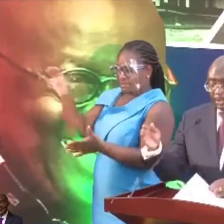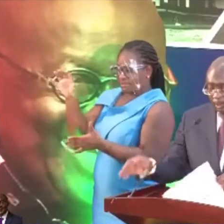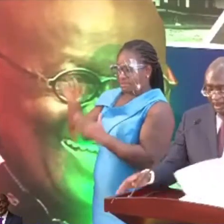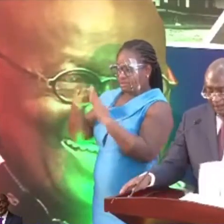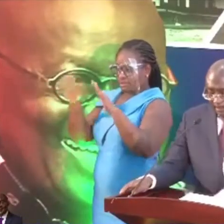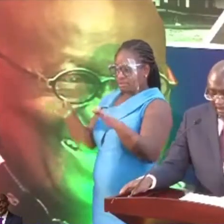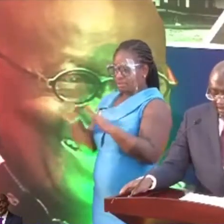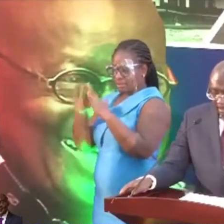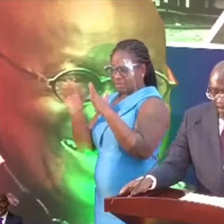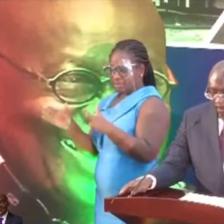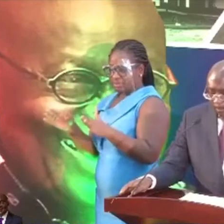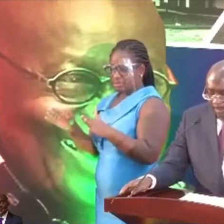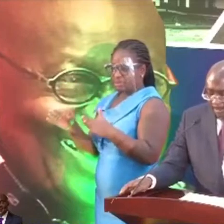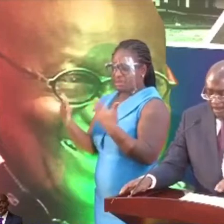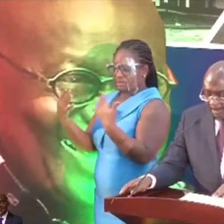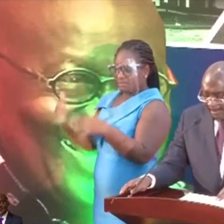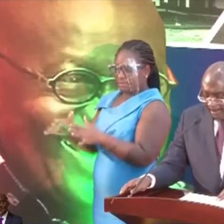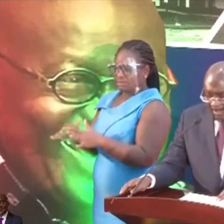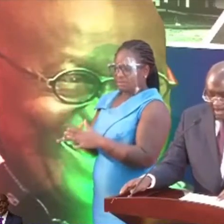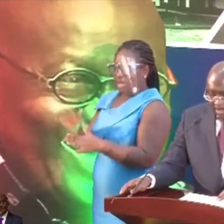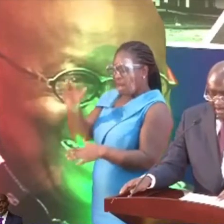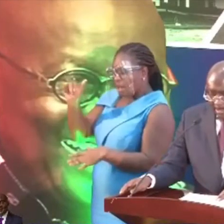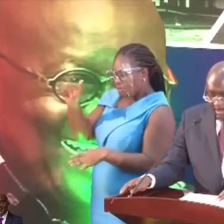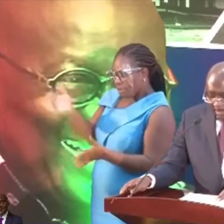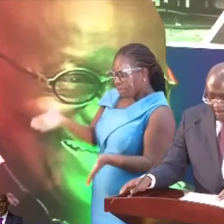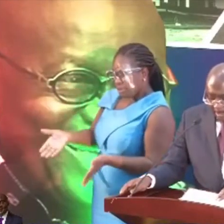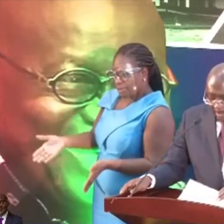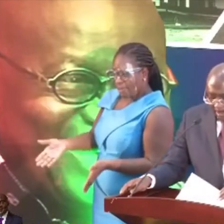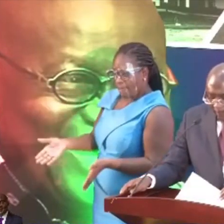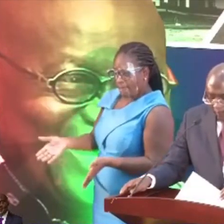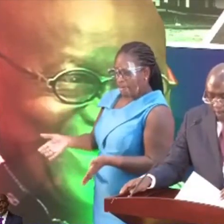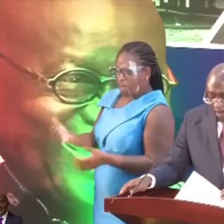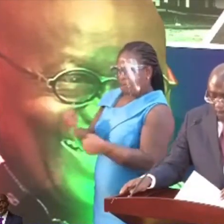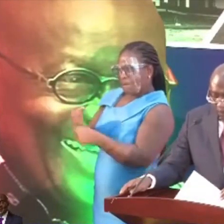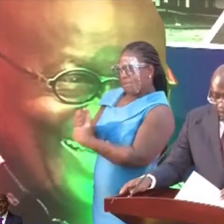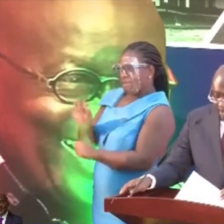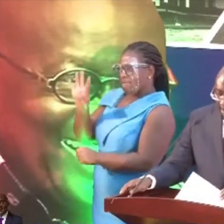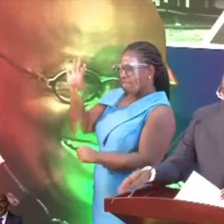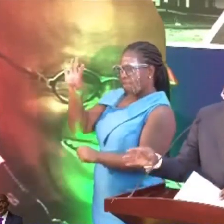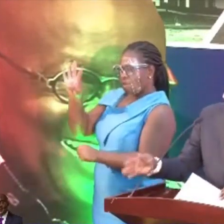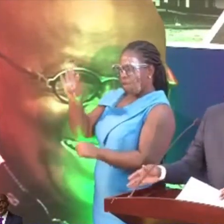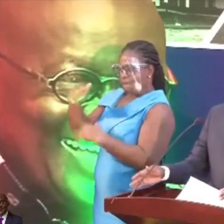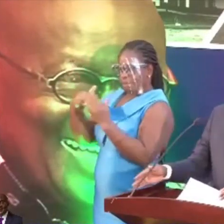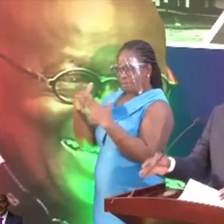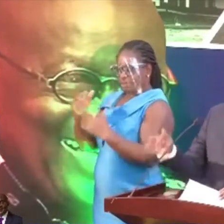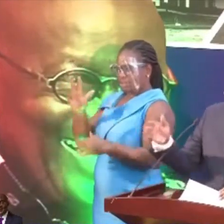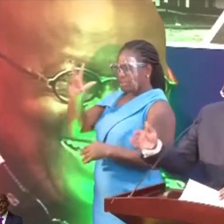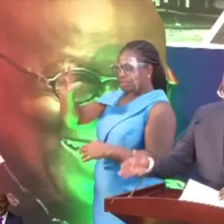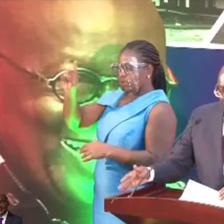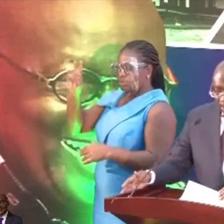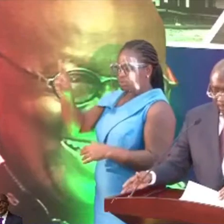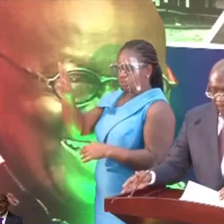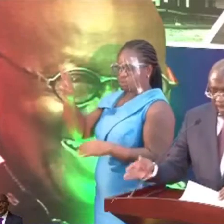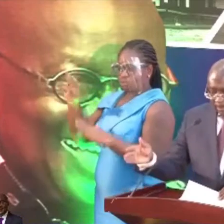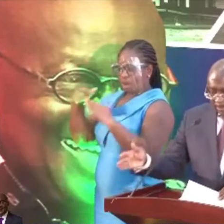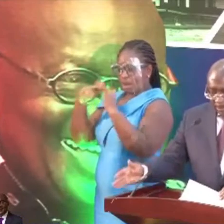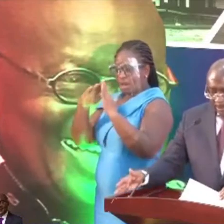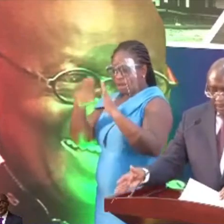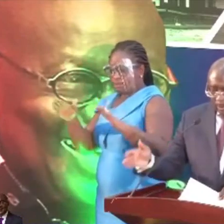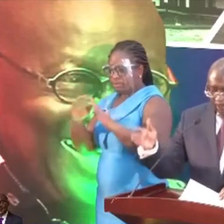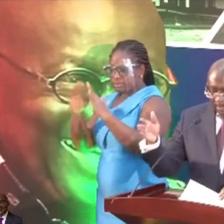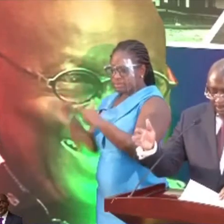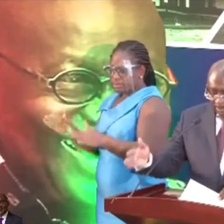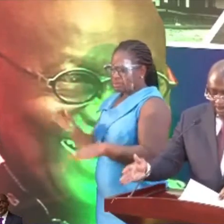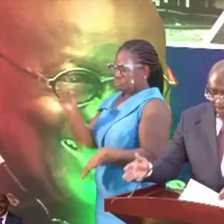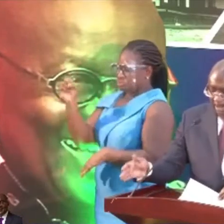is 20% complete. Greater Accra, there are about 4 major projects, 32 housing units, 24 housing units,